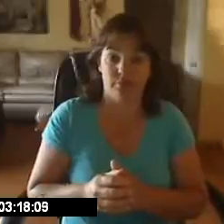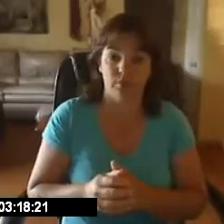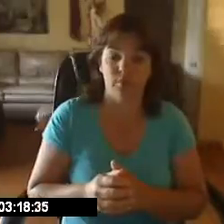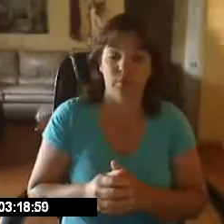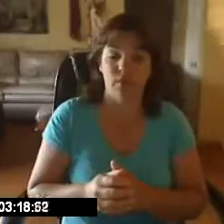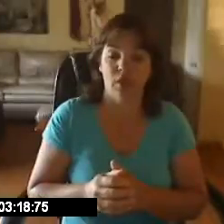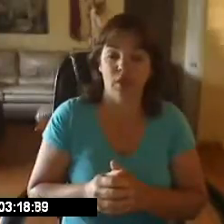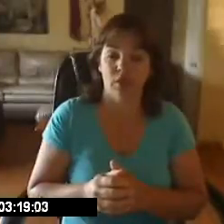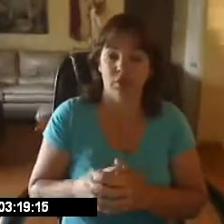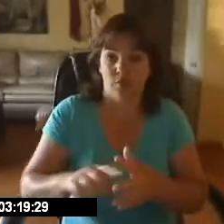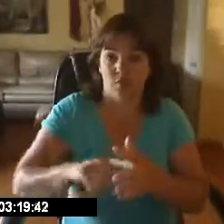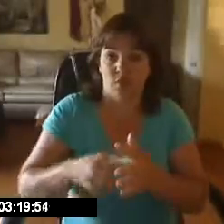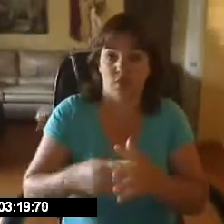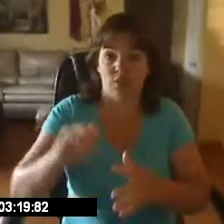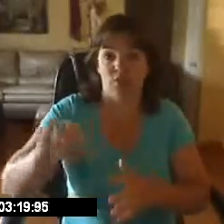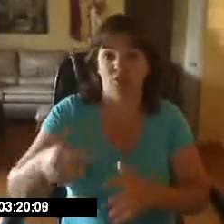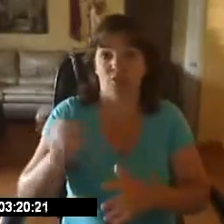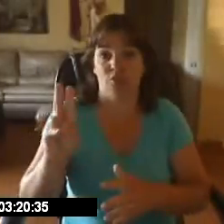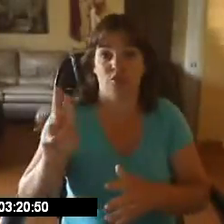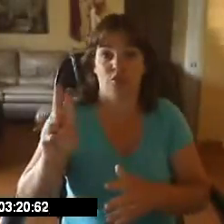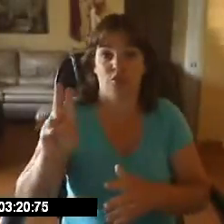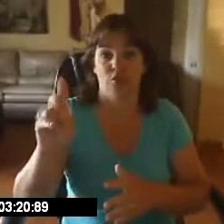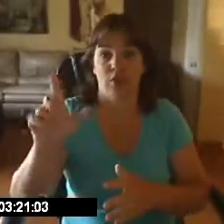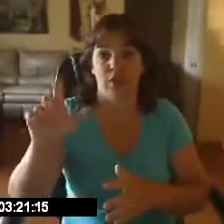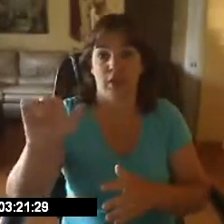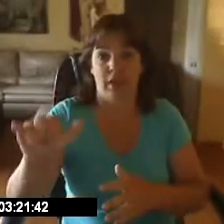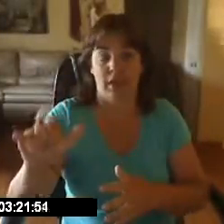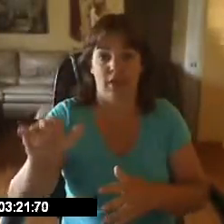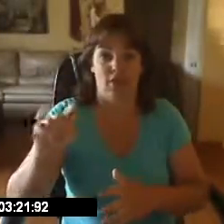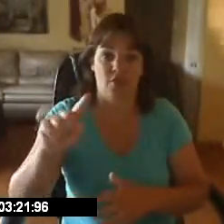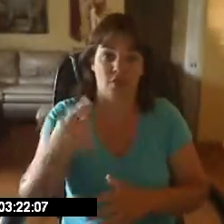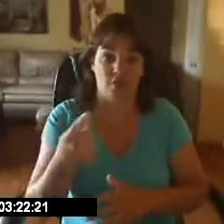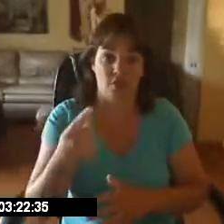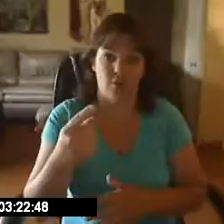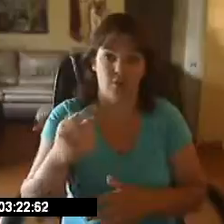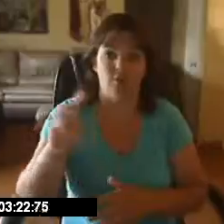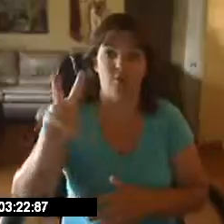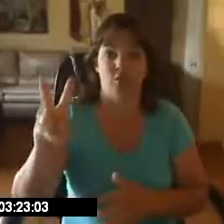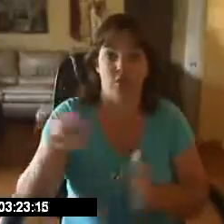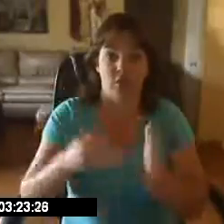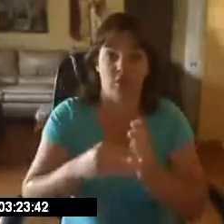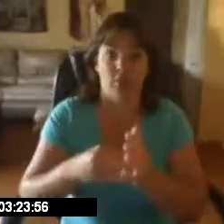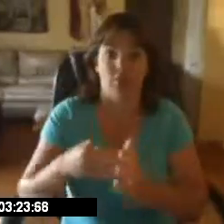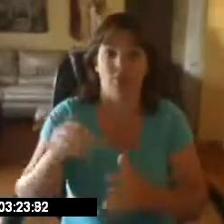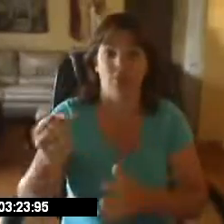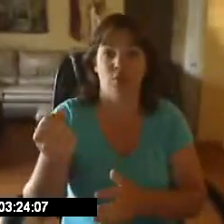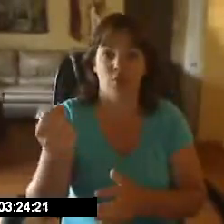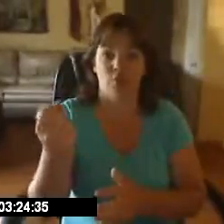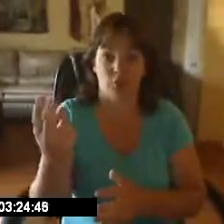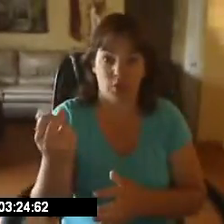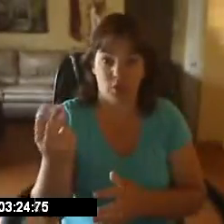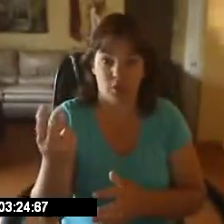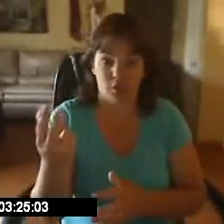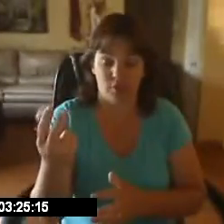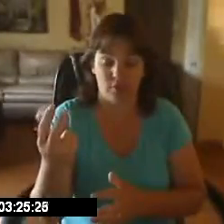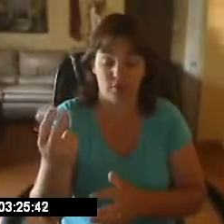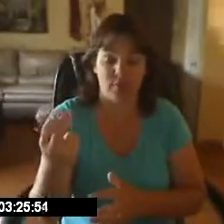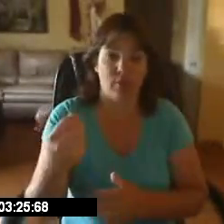1st of 2012, if you do not have an NIC certification at that point in time, you will